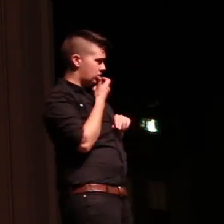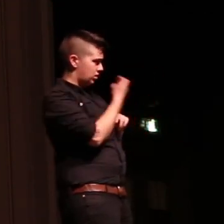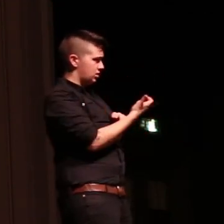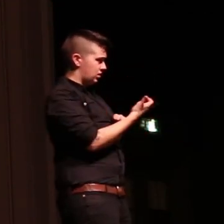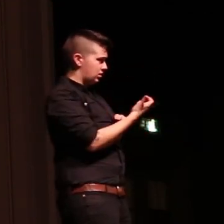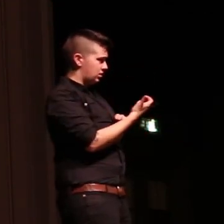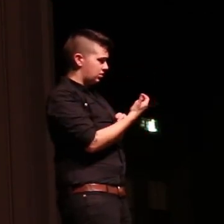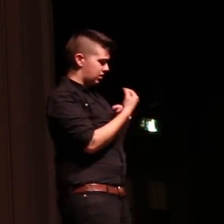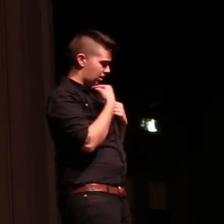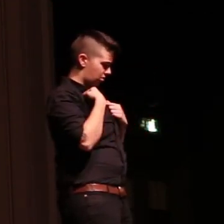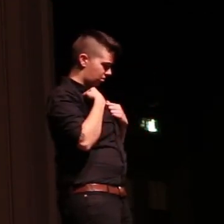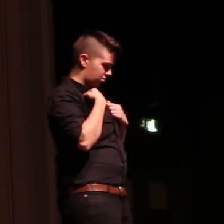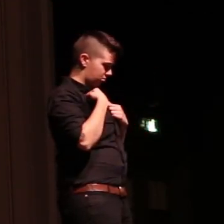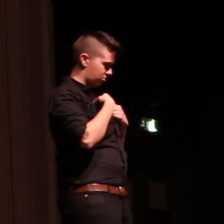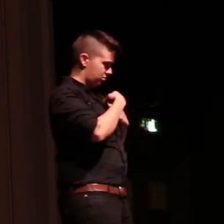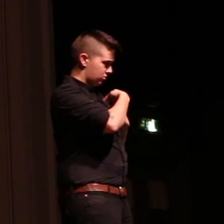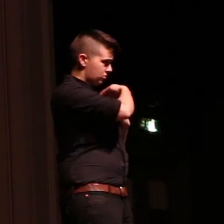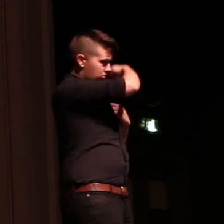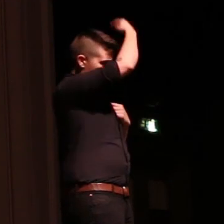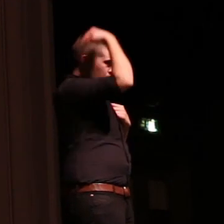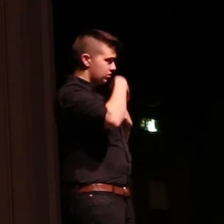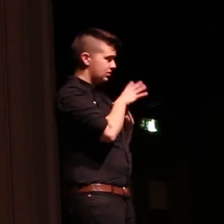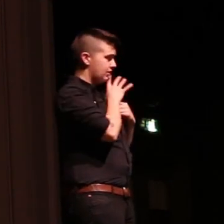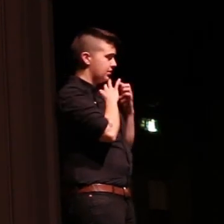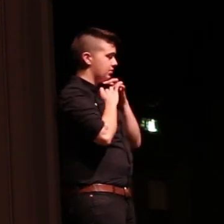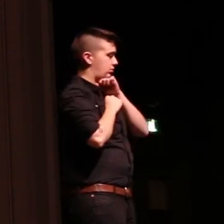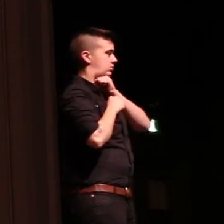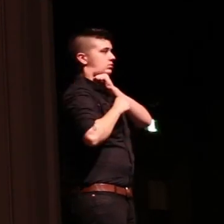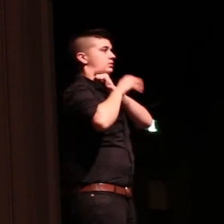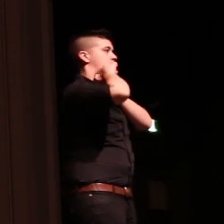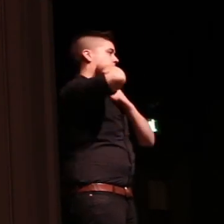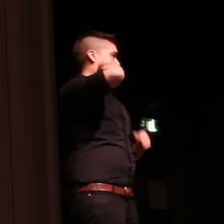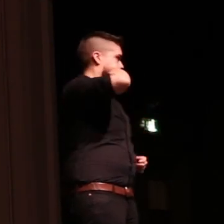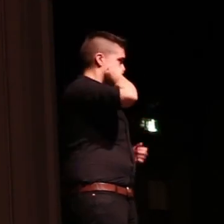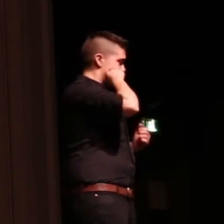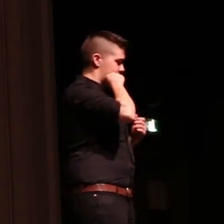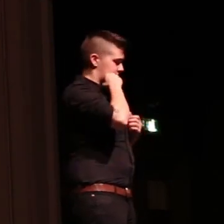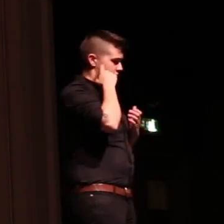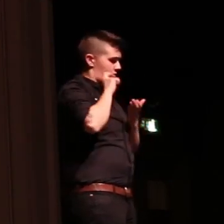necks. They have been pulled too tight. We are beginning to notice.